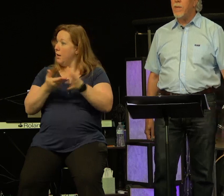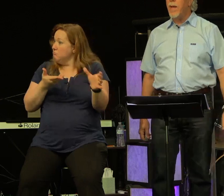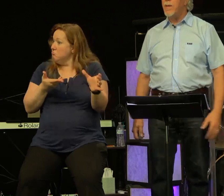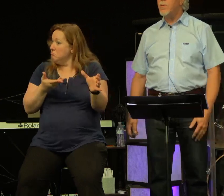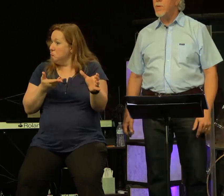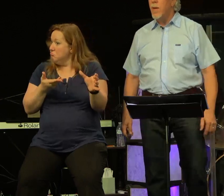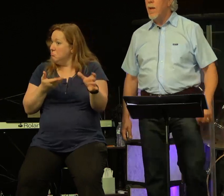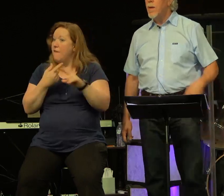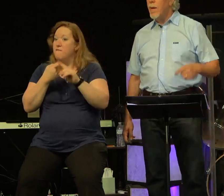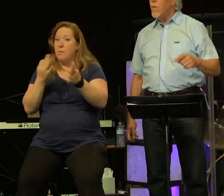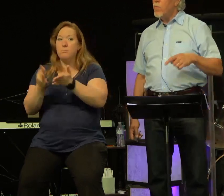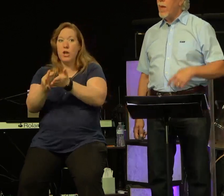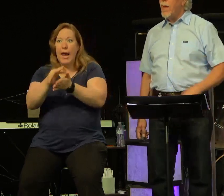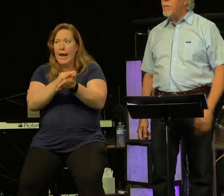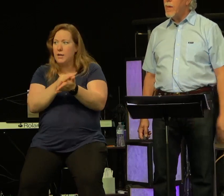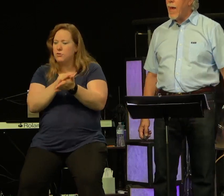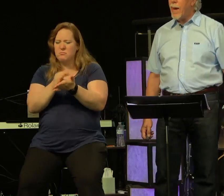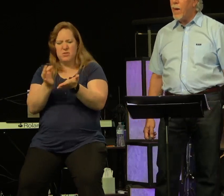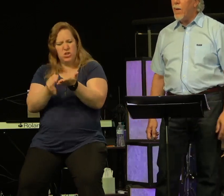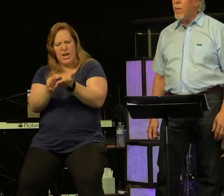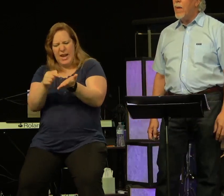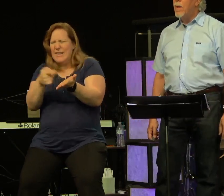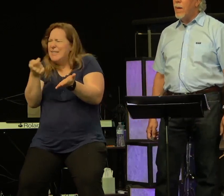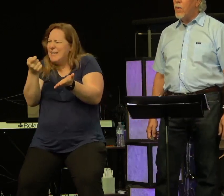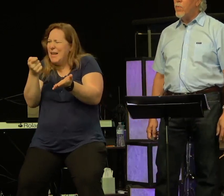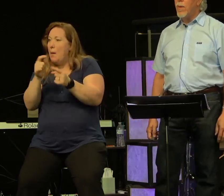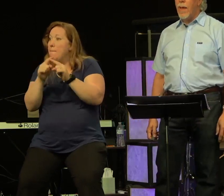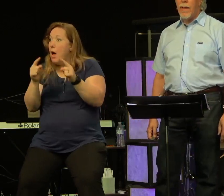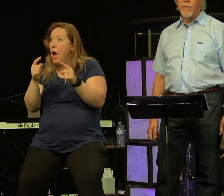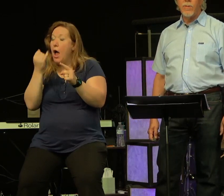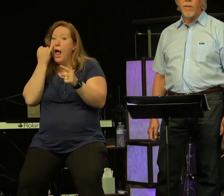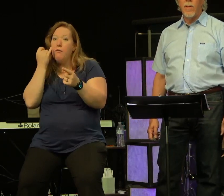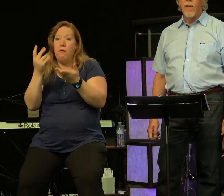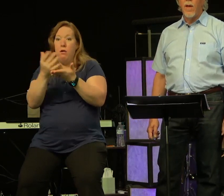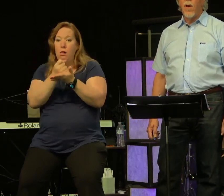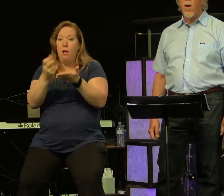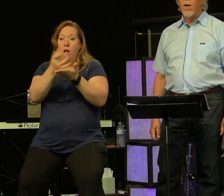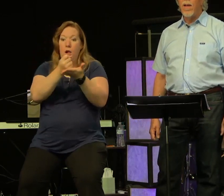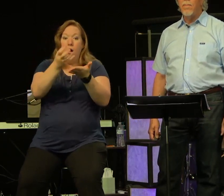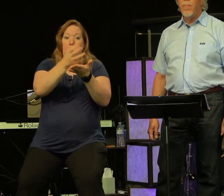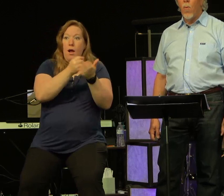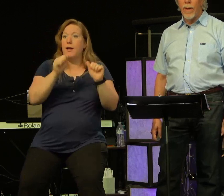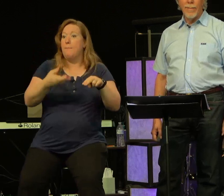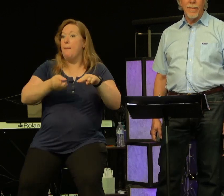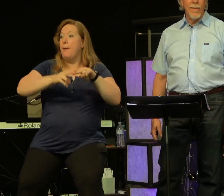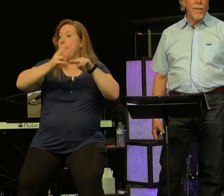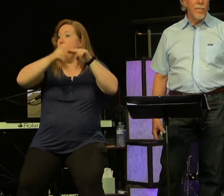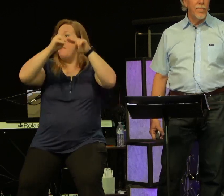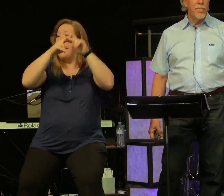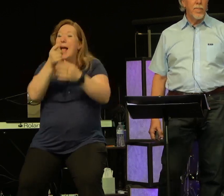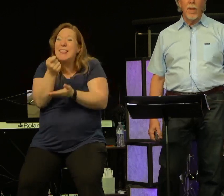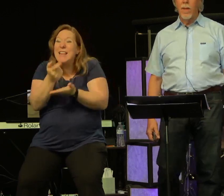that change. Little things add up. Little things are important.